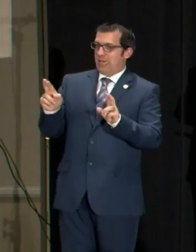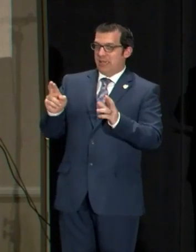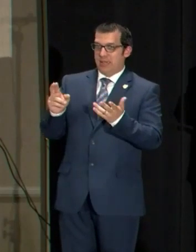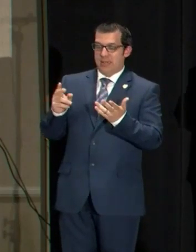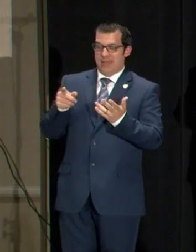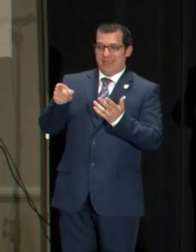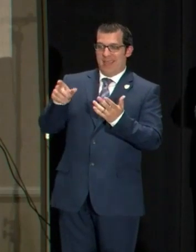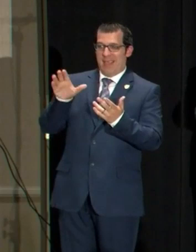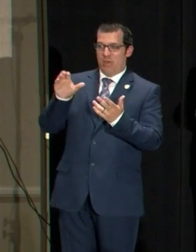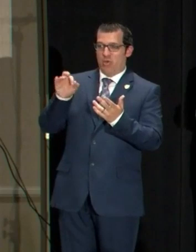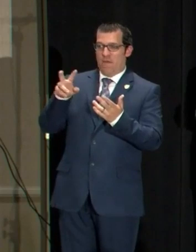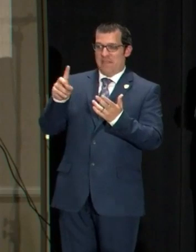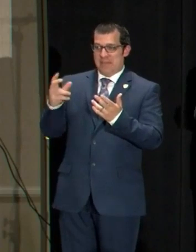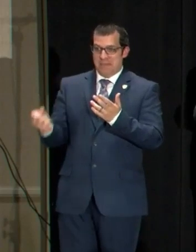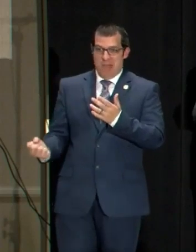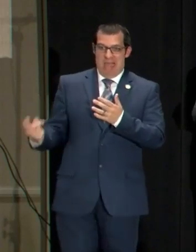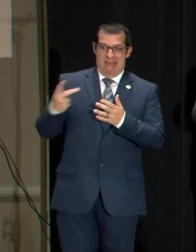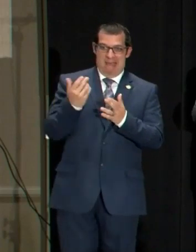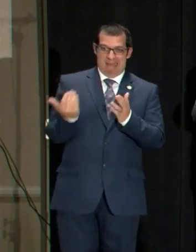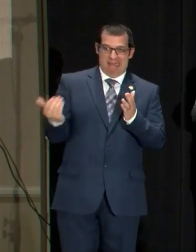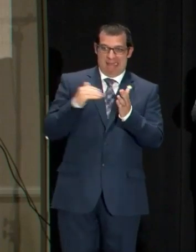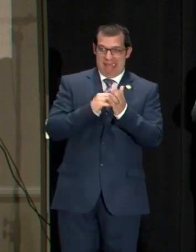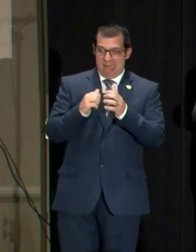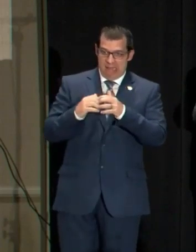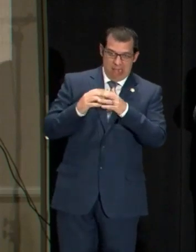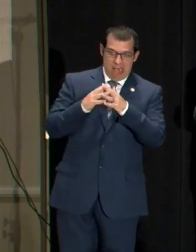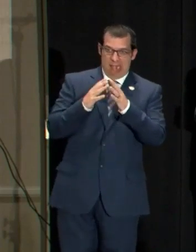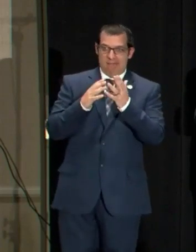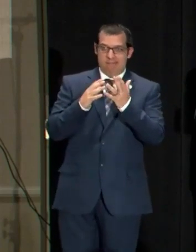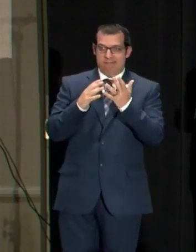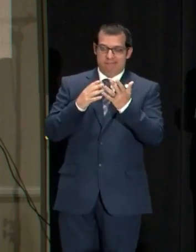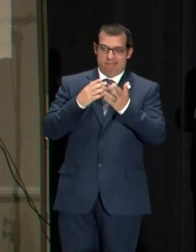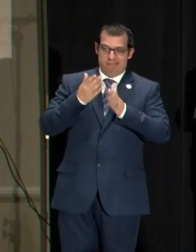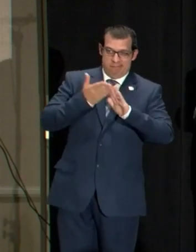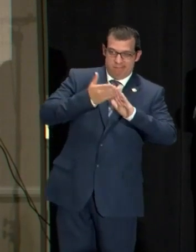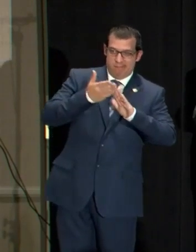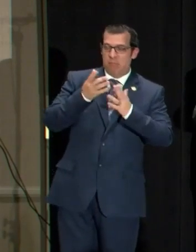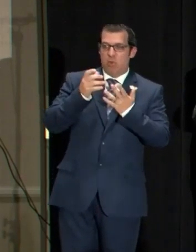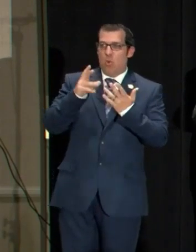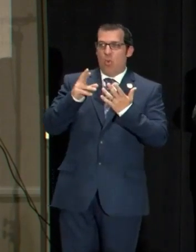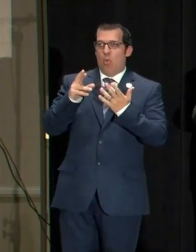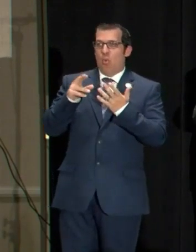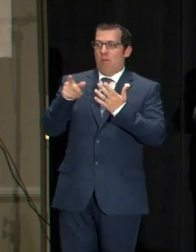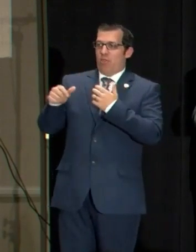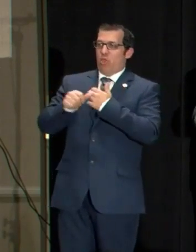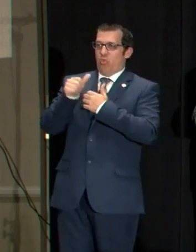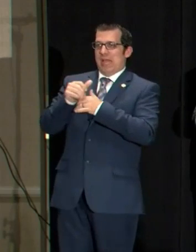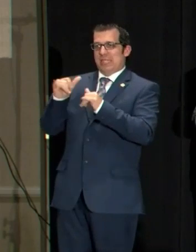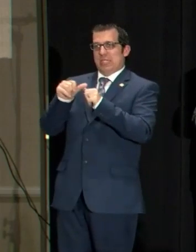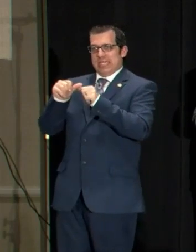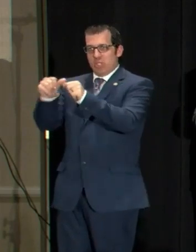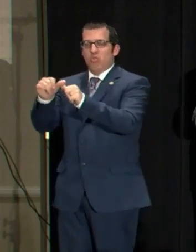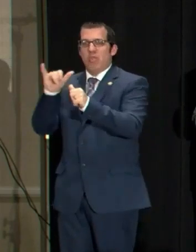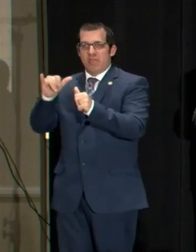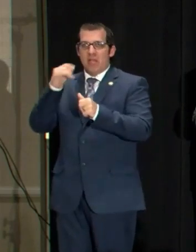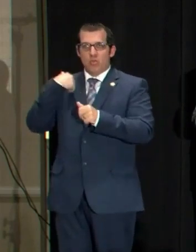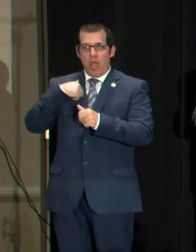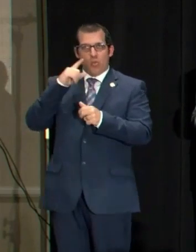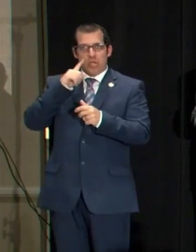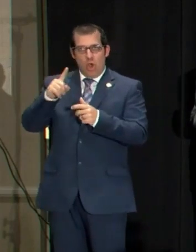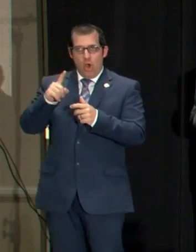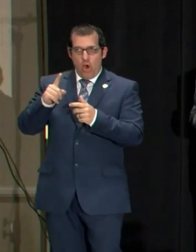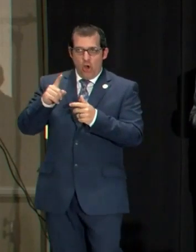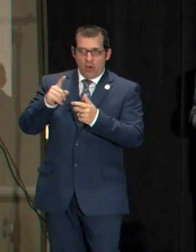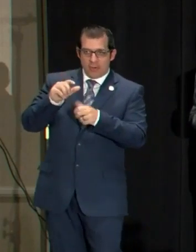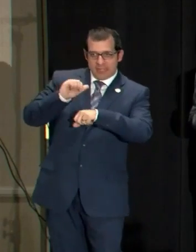a resurgence or just a continued threat from the virus. That's why we're investing in contact tracing